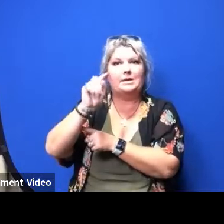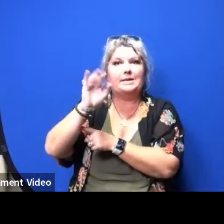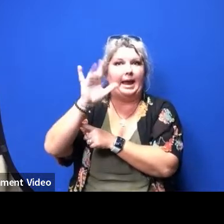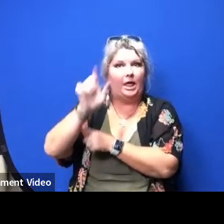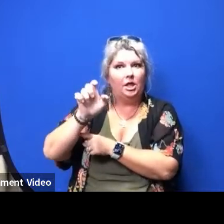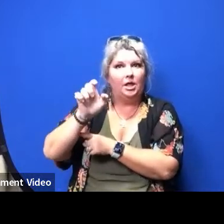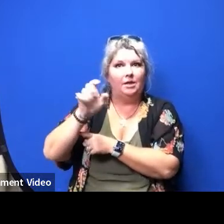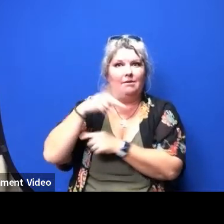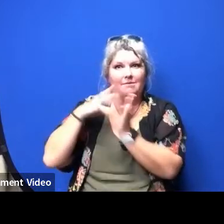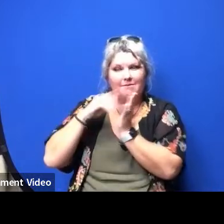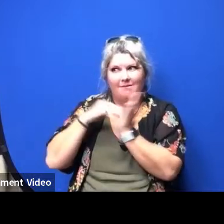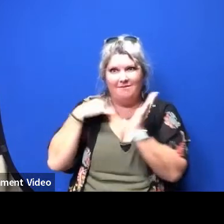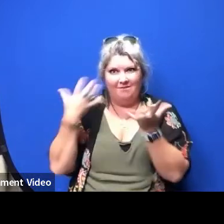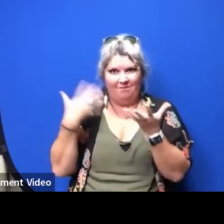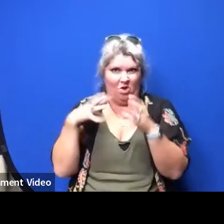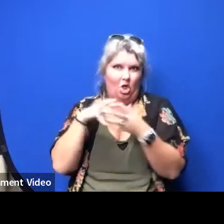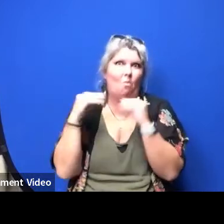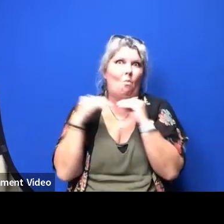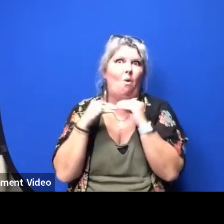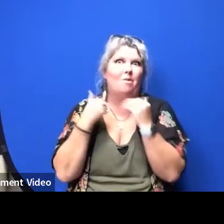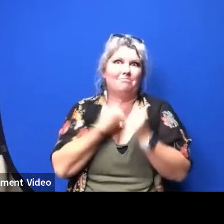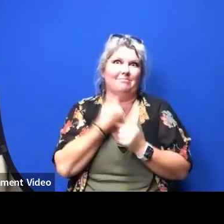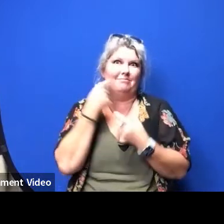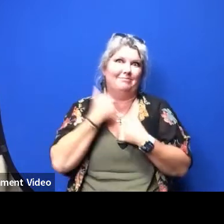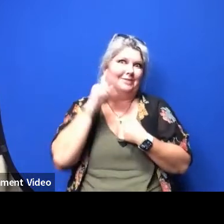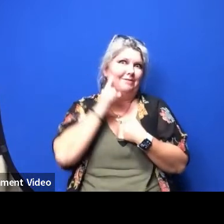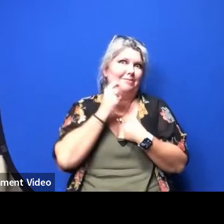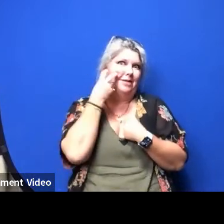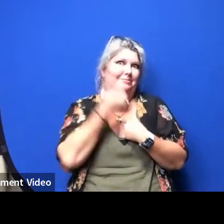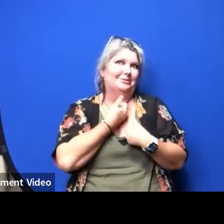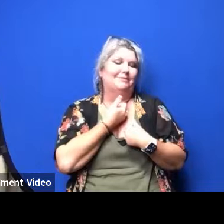than my vision. So I had the opportunity to learn more about